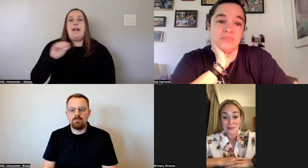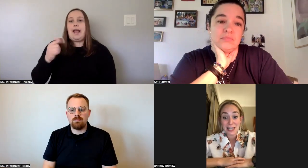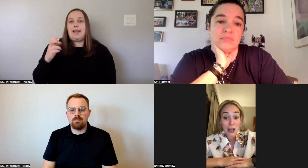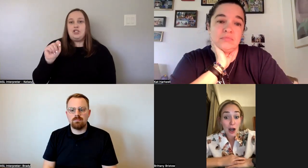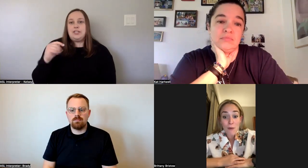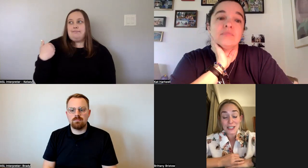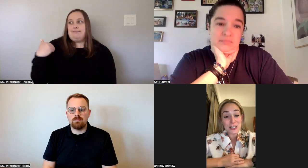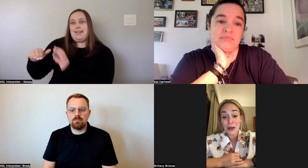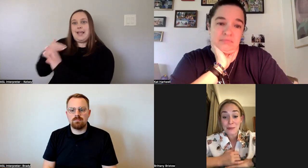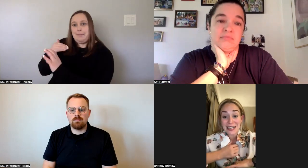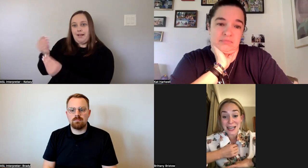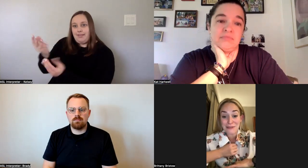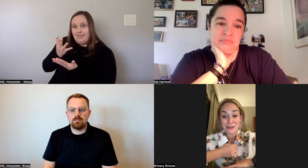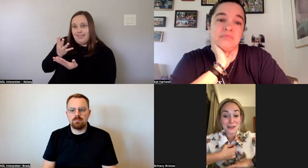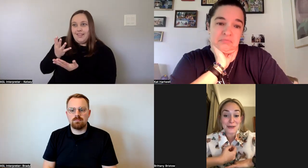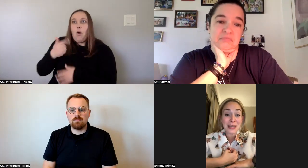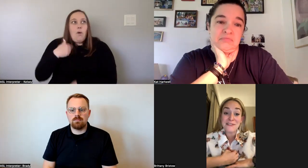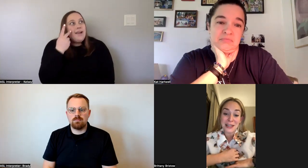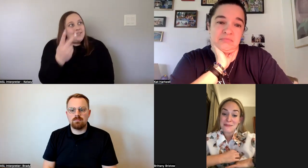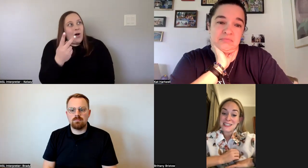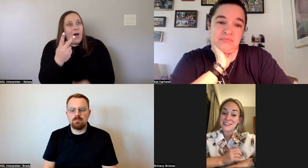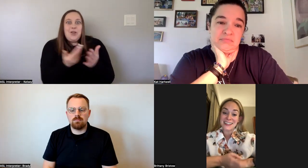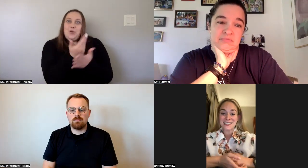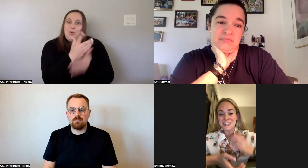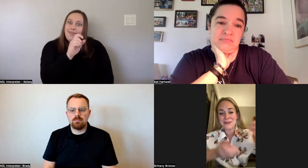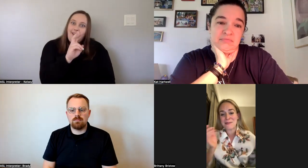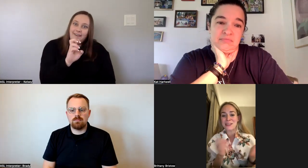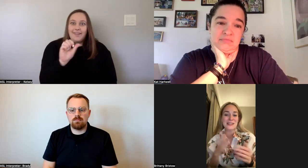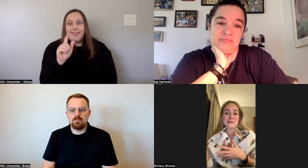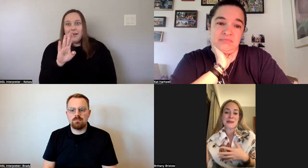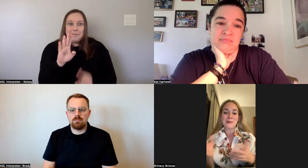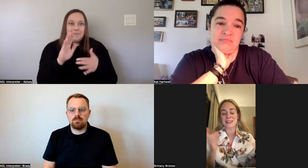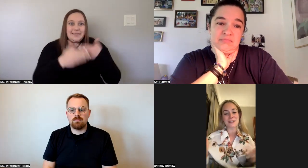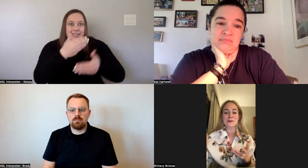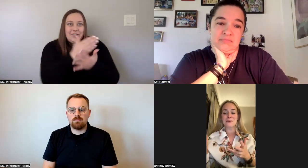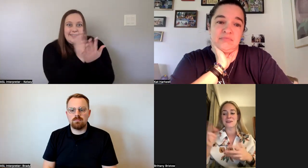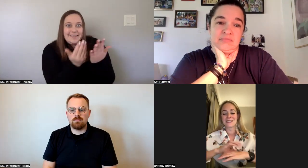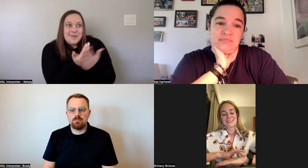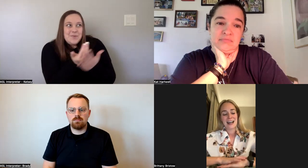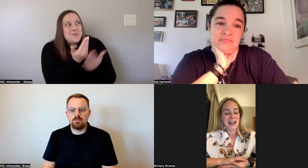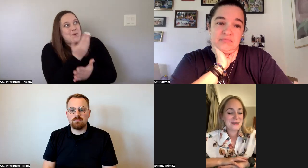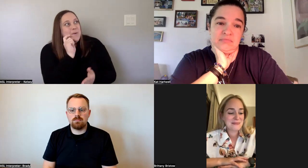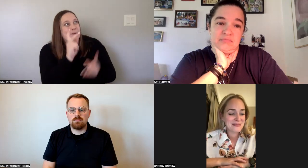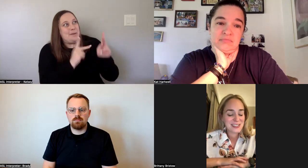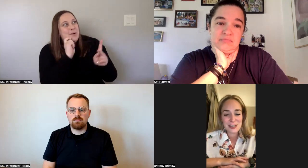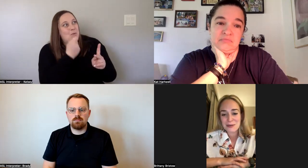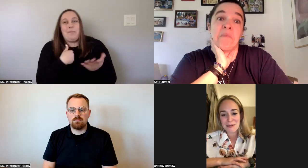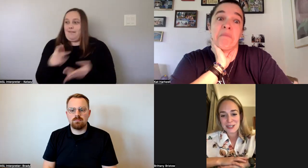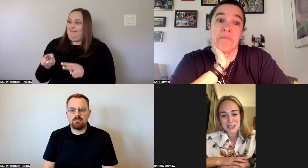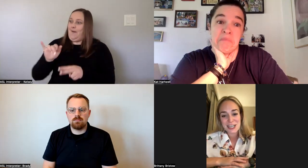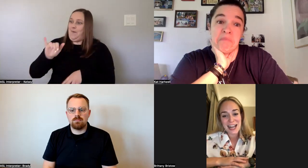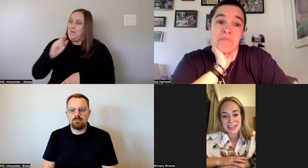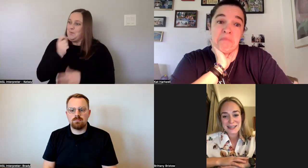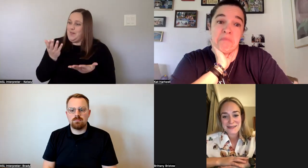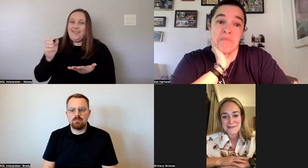emailed me and was like, "Oh, I just saw a breakdown for a new Love Club series. They're going with like new people. That's so cool." So we